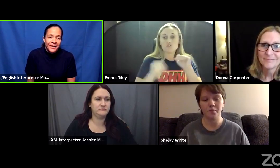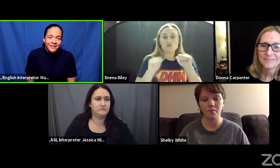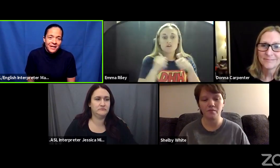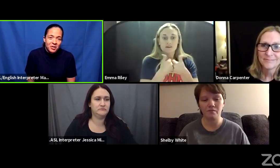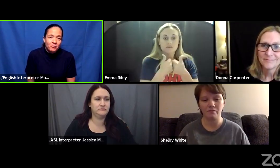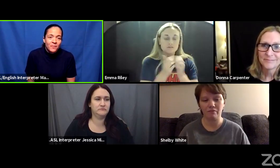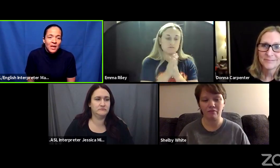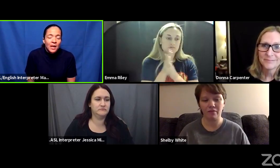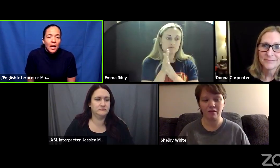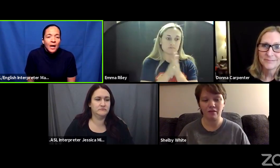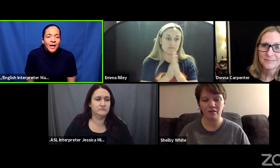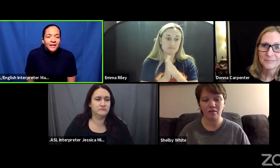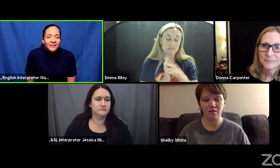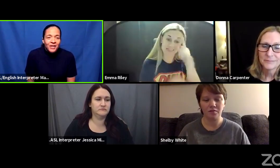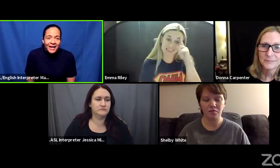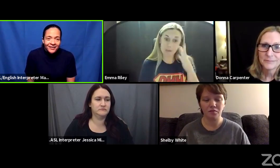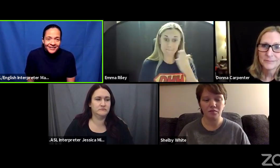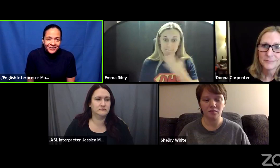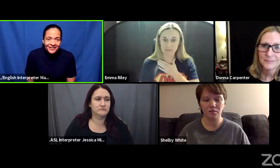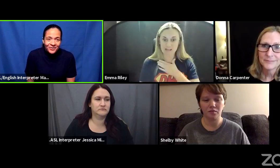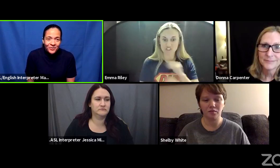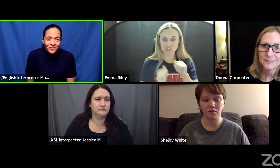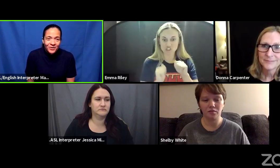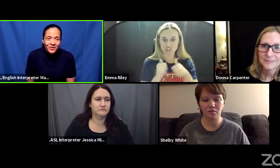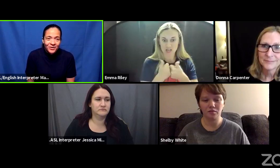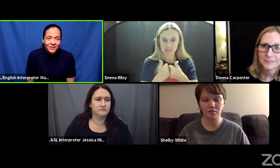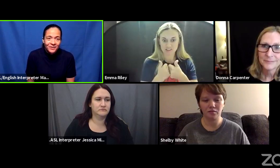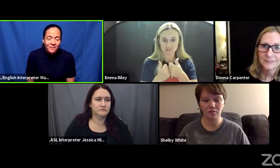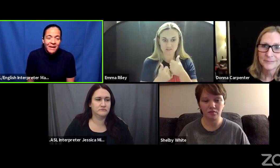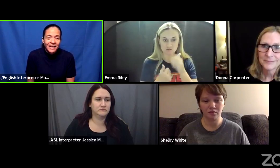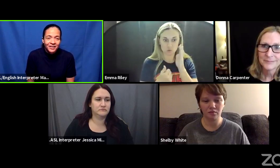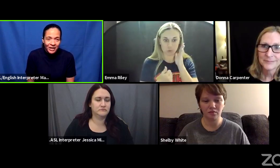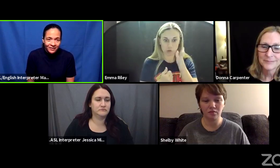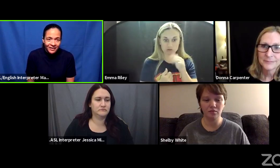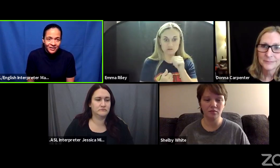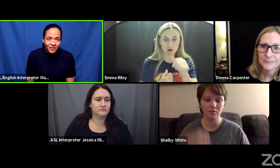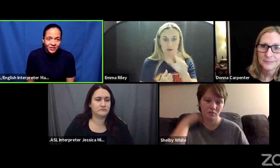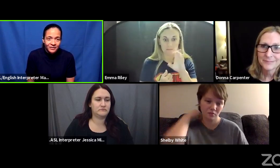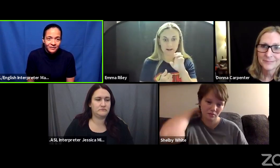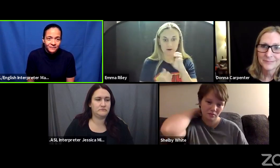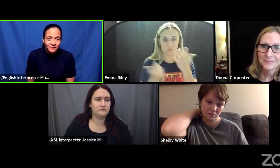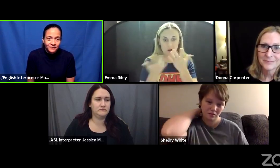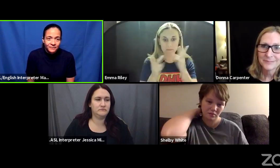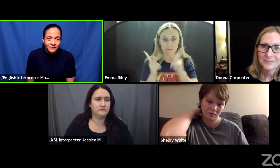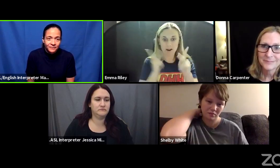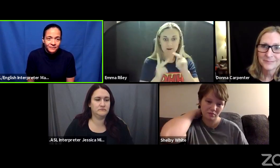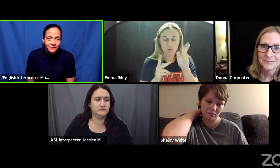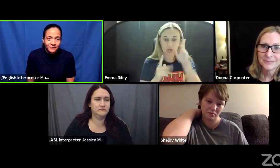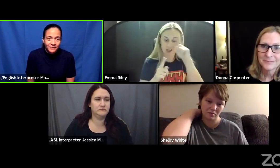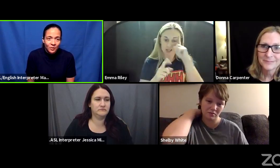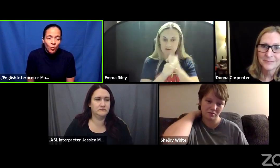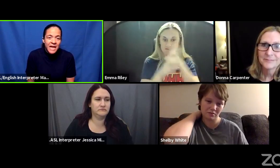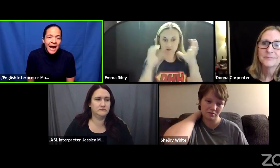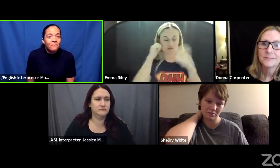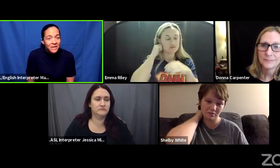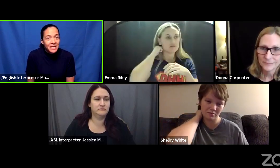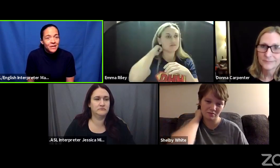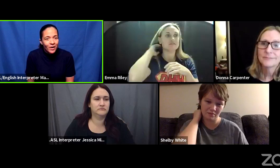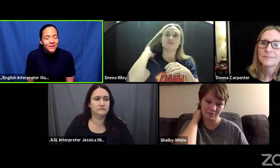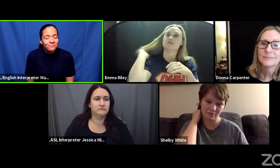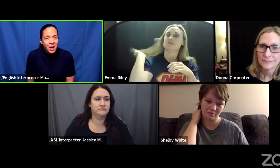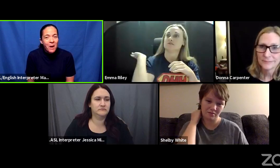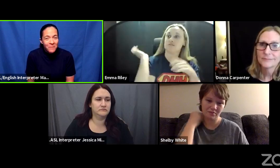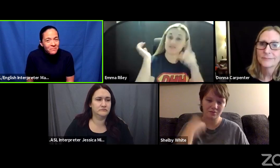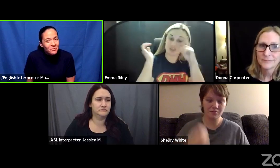Okay, great. Thank you. Challenges. Whew. My challenge would not